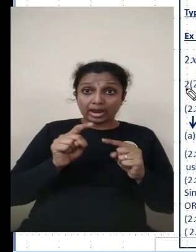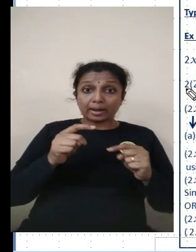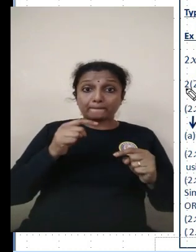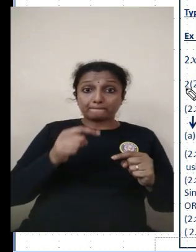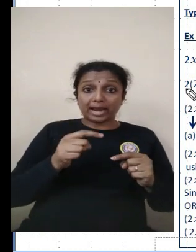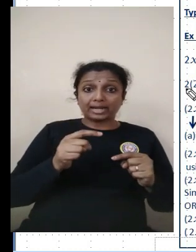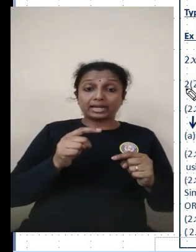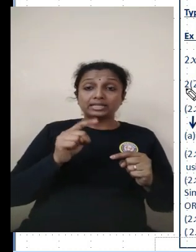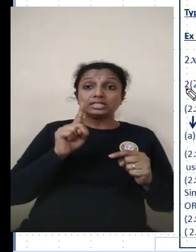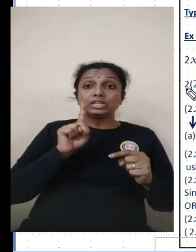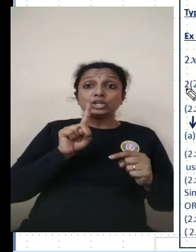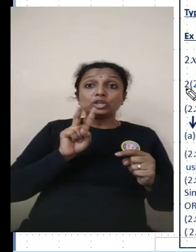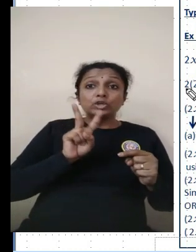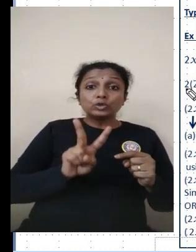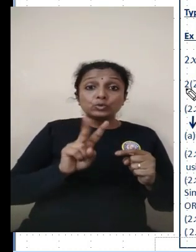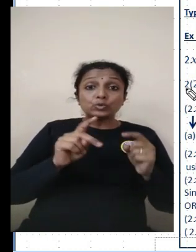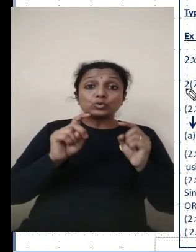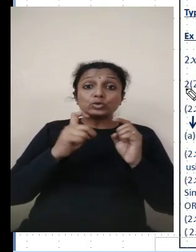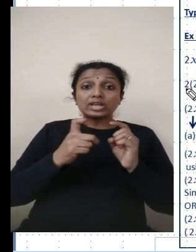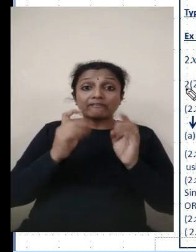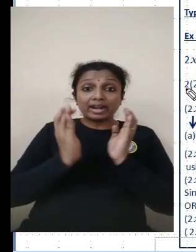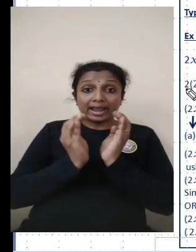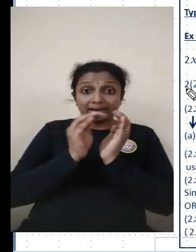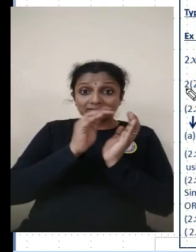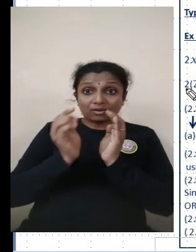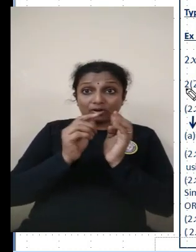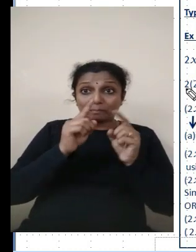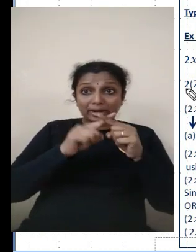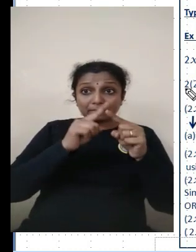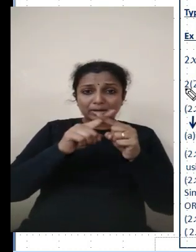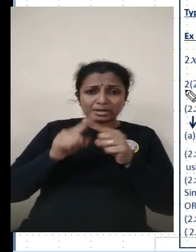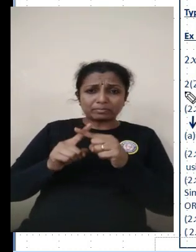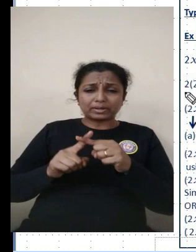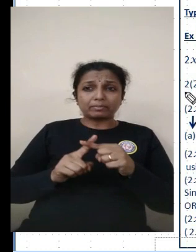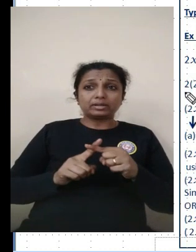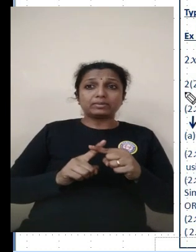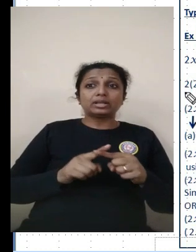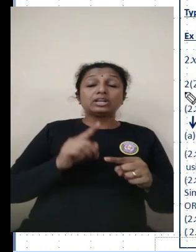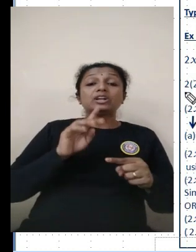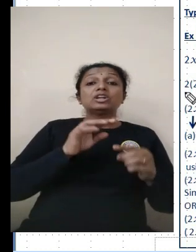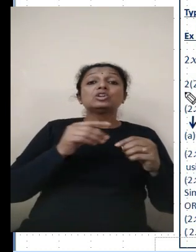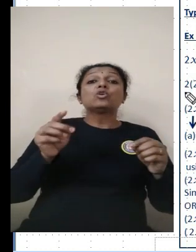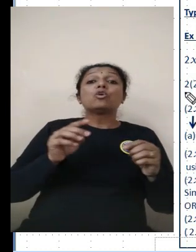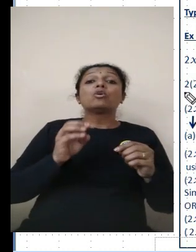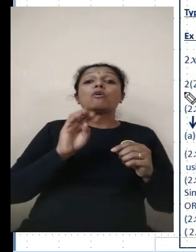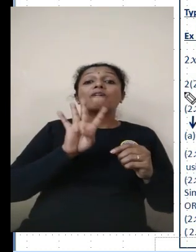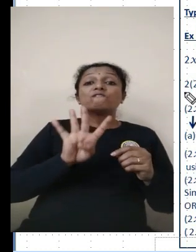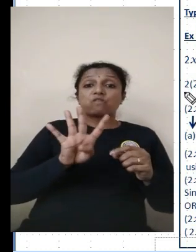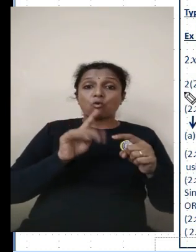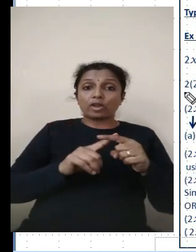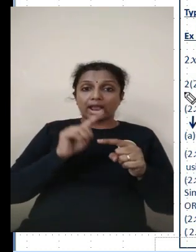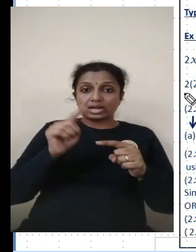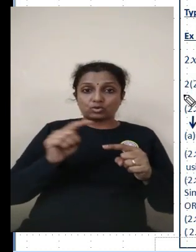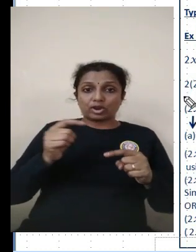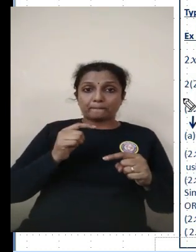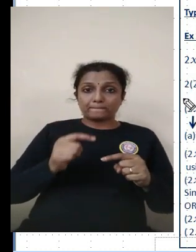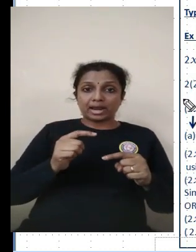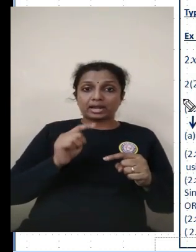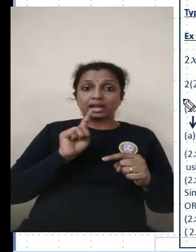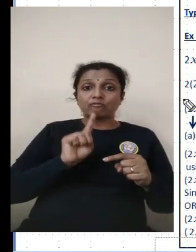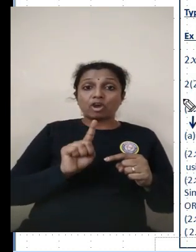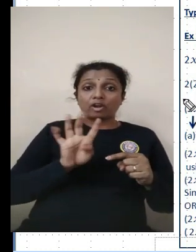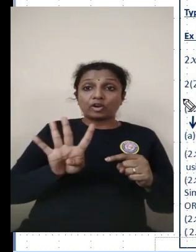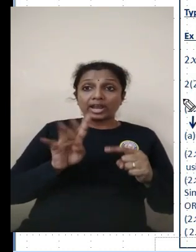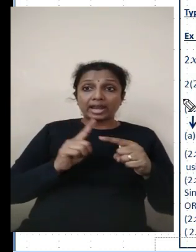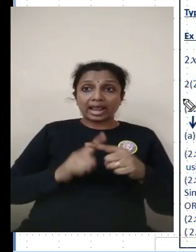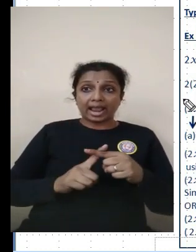get 4x squared minus 14x plus 6 is equal to 0. This is the new quadratic equation. And now you will